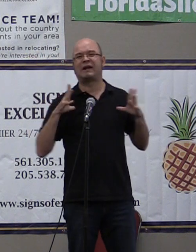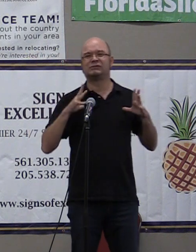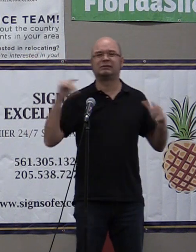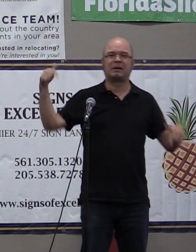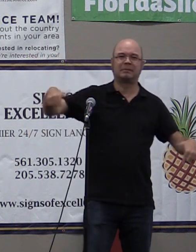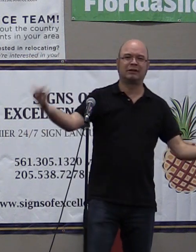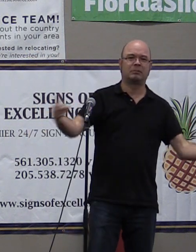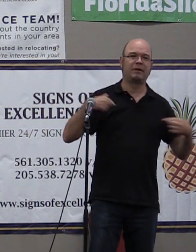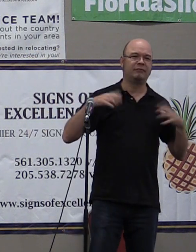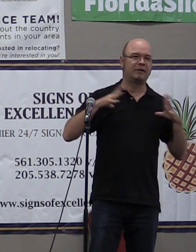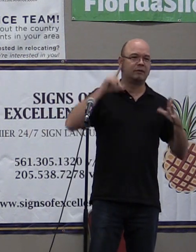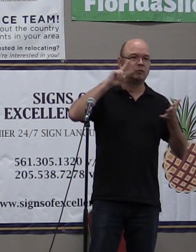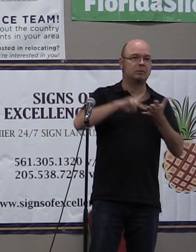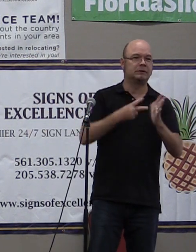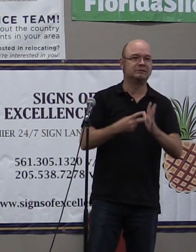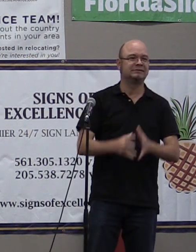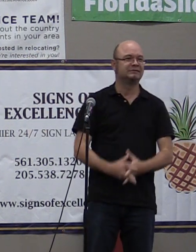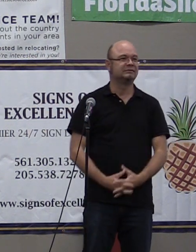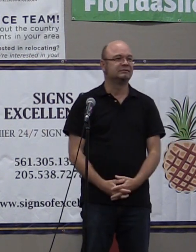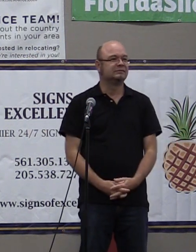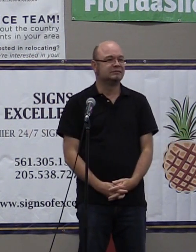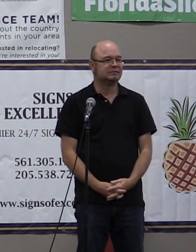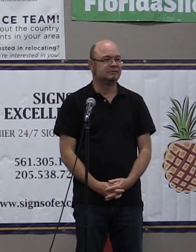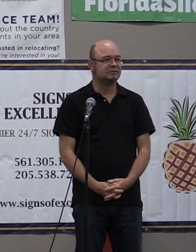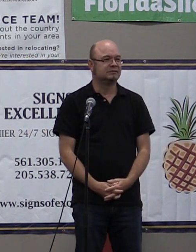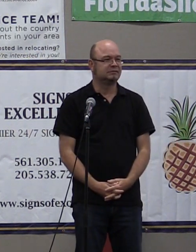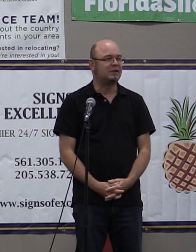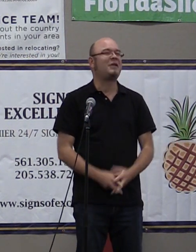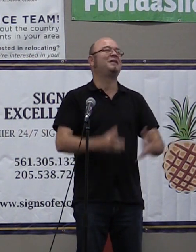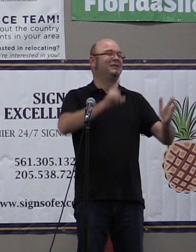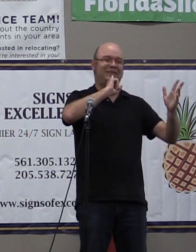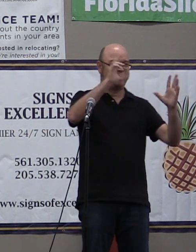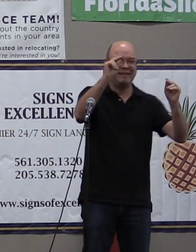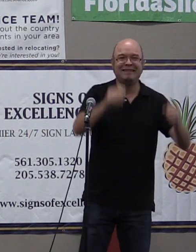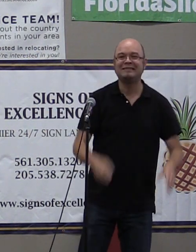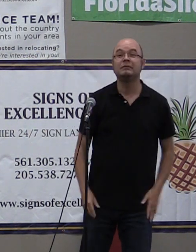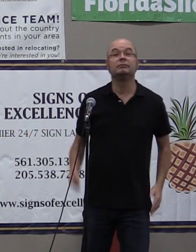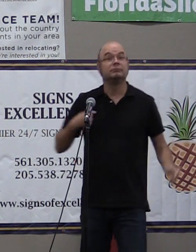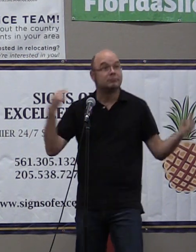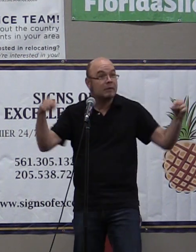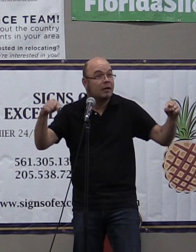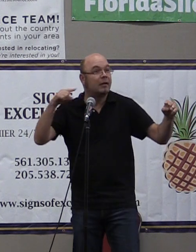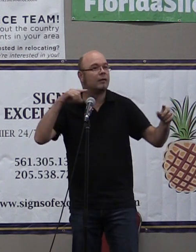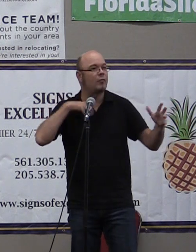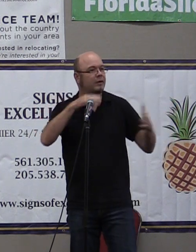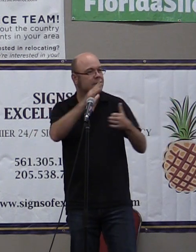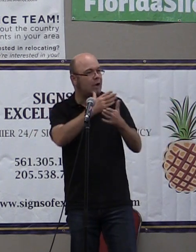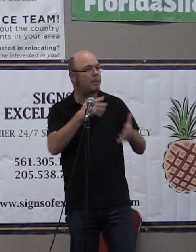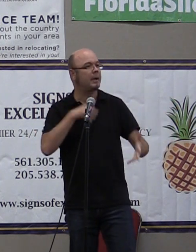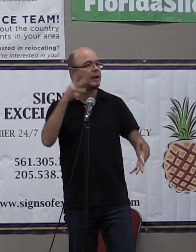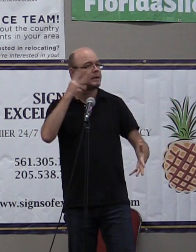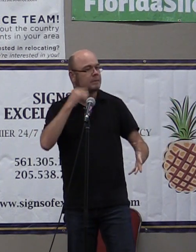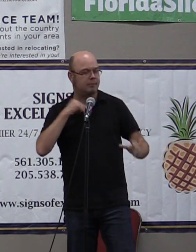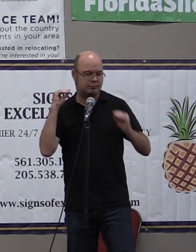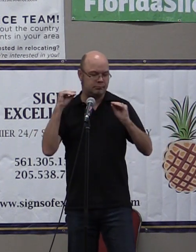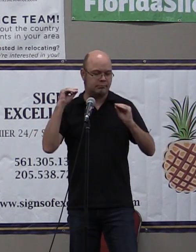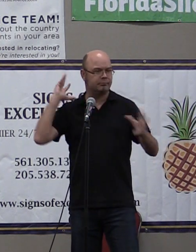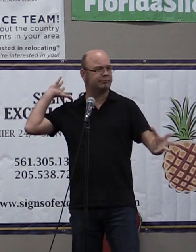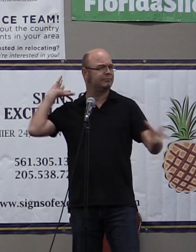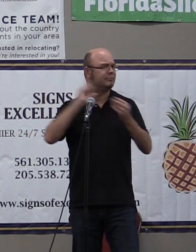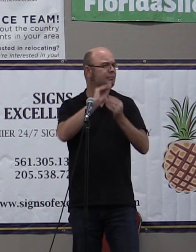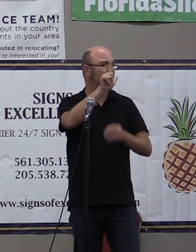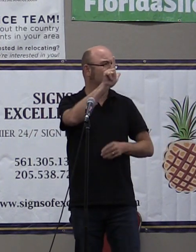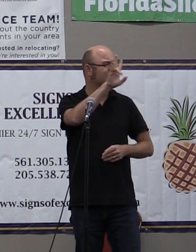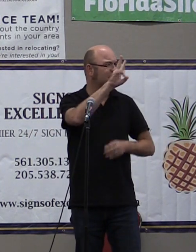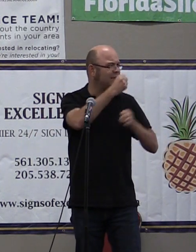was raining. I wanted to go back to vacation, so here I am, back to Florida. But no, really, I'm here.